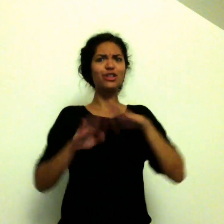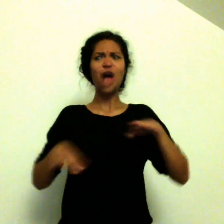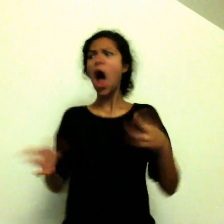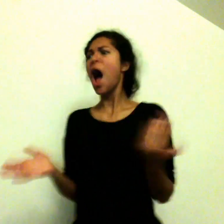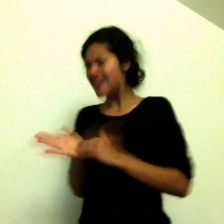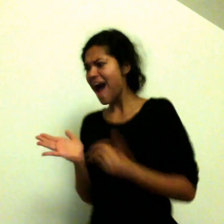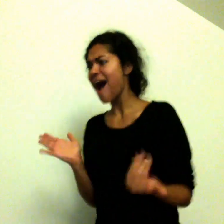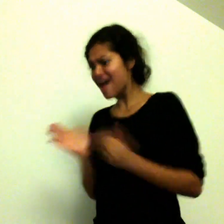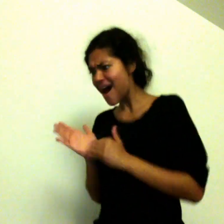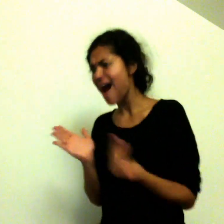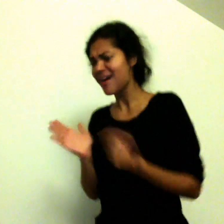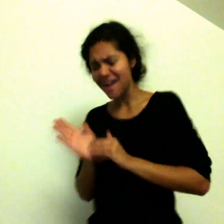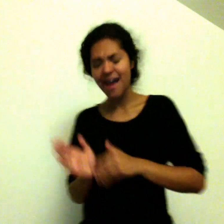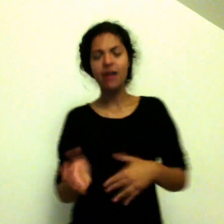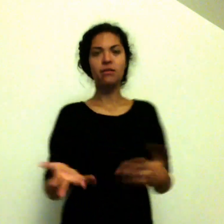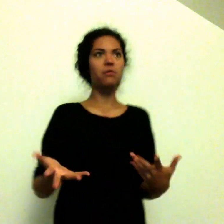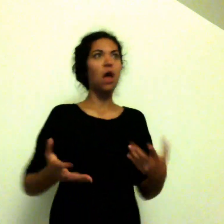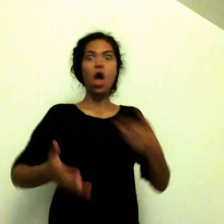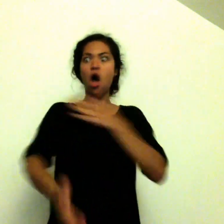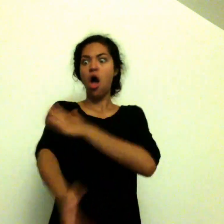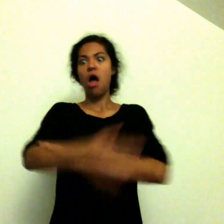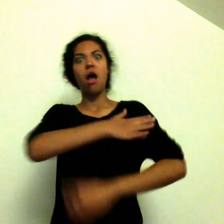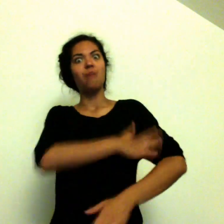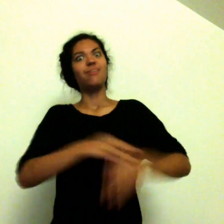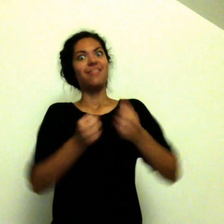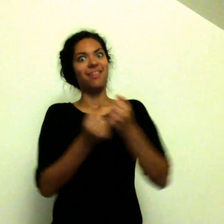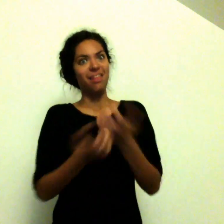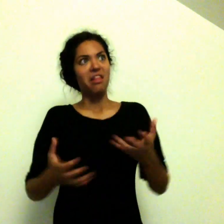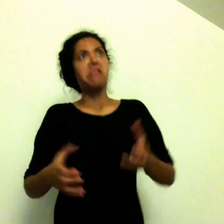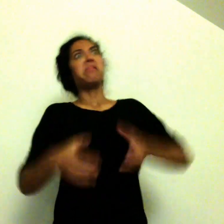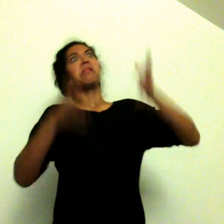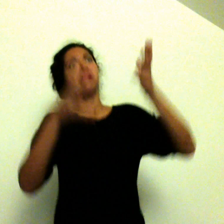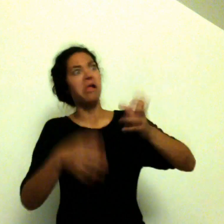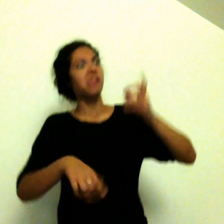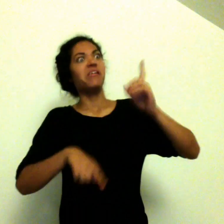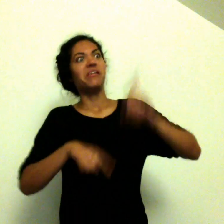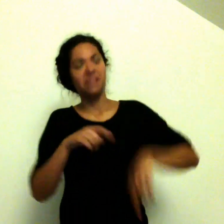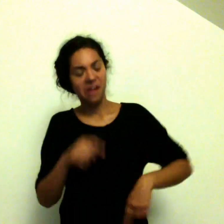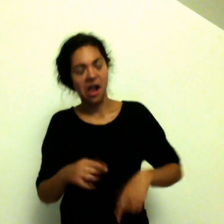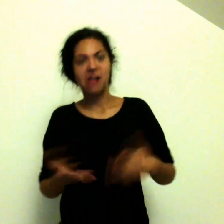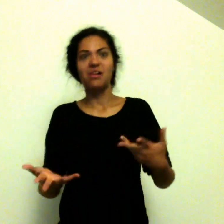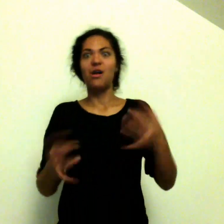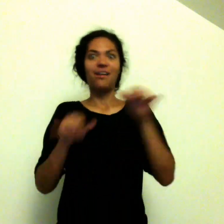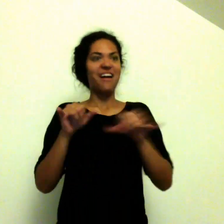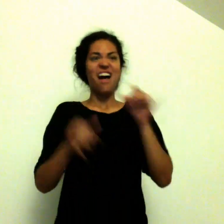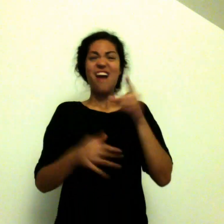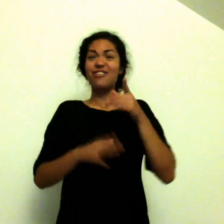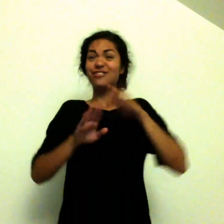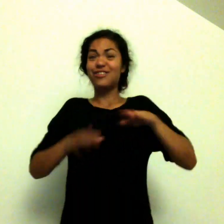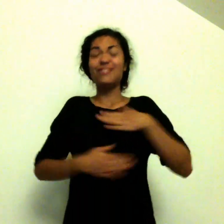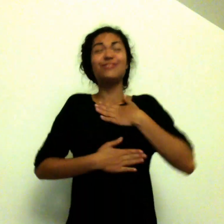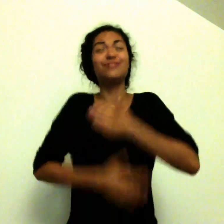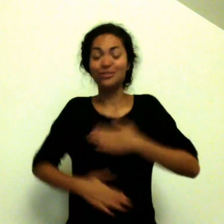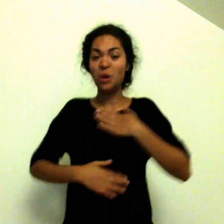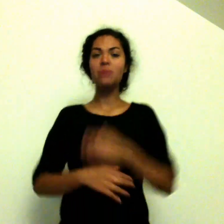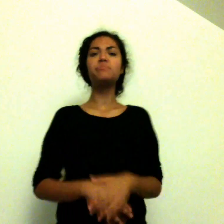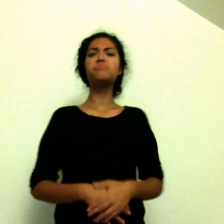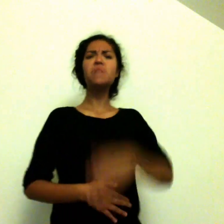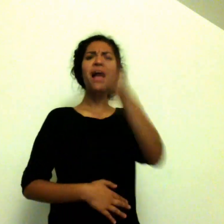can just keep on doing it again. The Lord says to the sun every morning, do it again. God says to the moon every